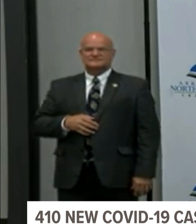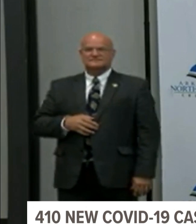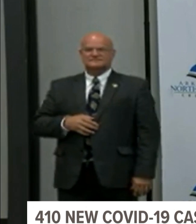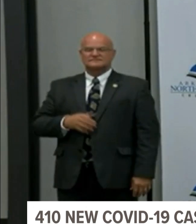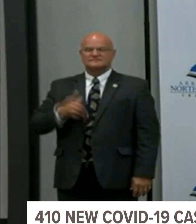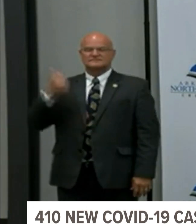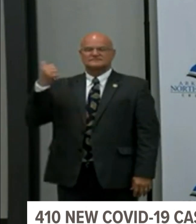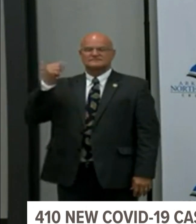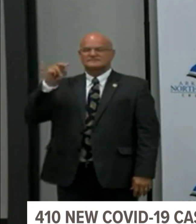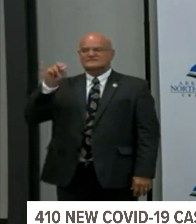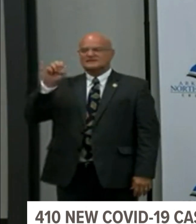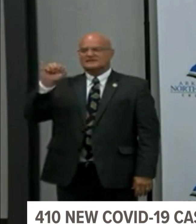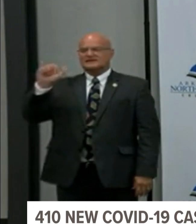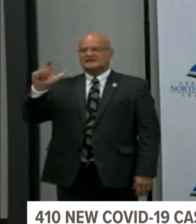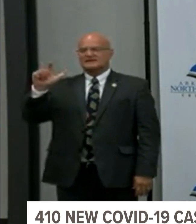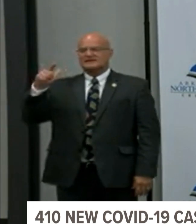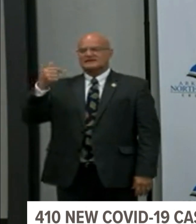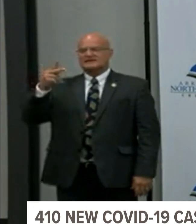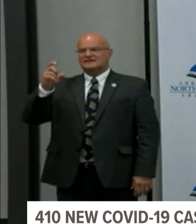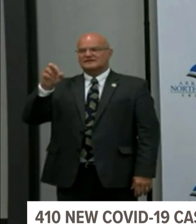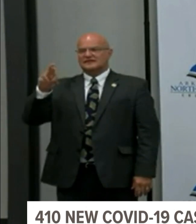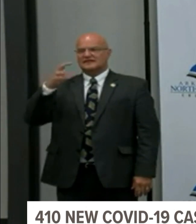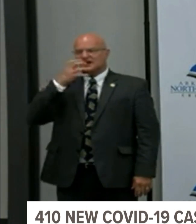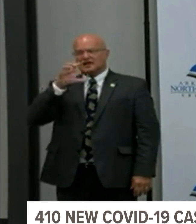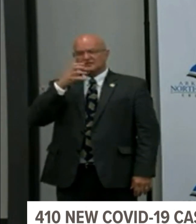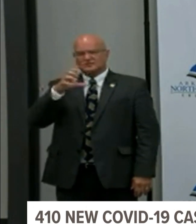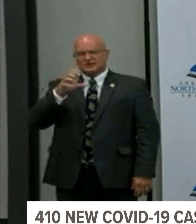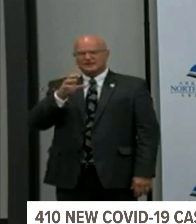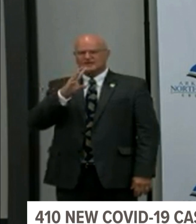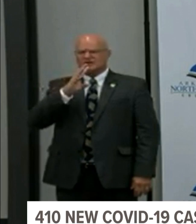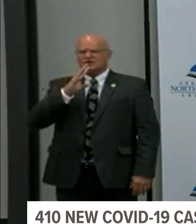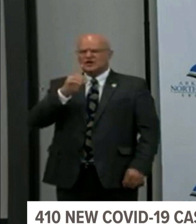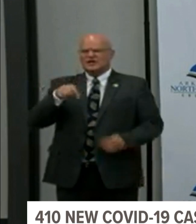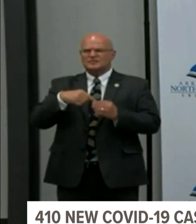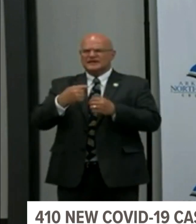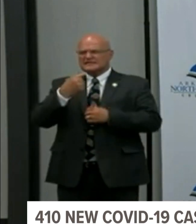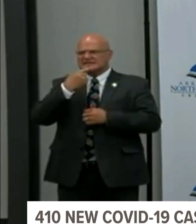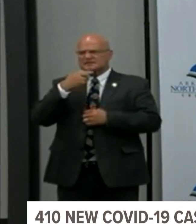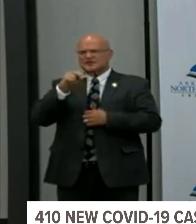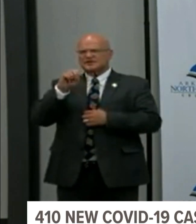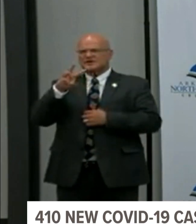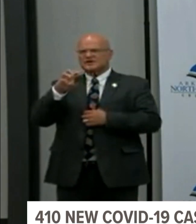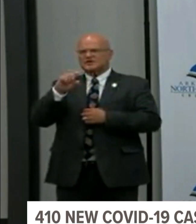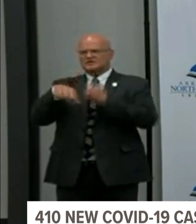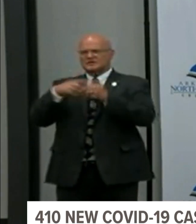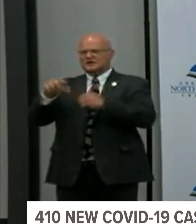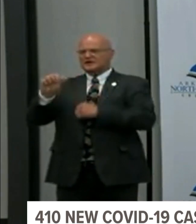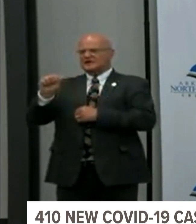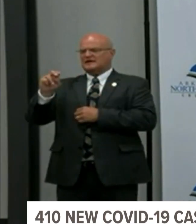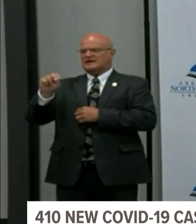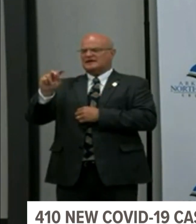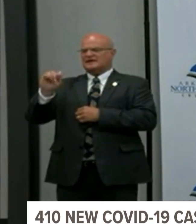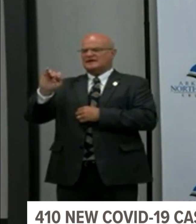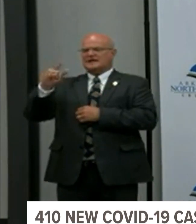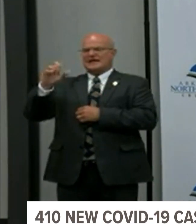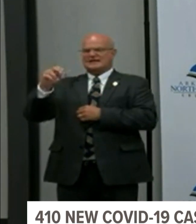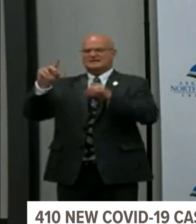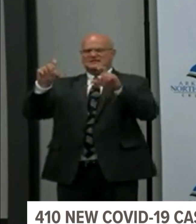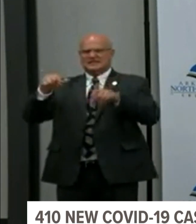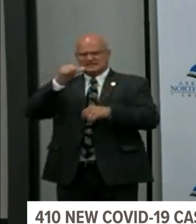Governor, good afternoon. It's Neil Glettner in Hot Springs. You talked a little bit about the disappointing news about antigen tests